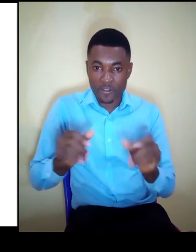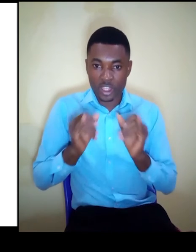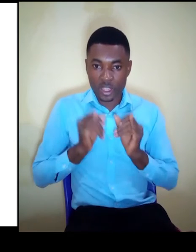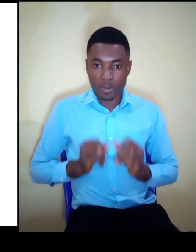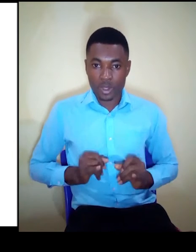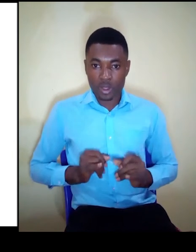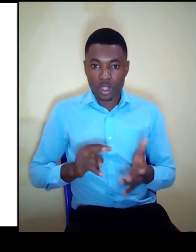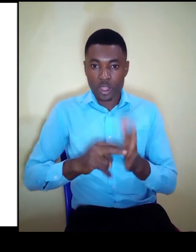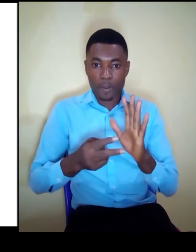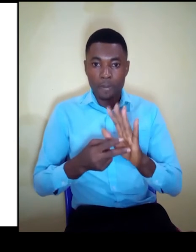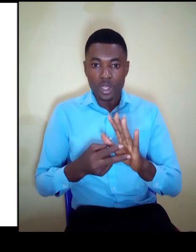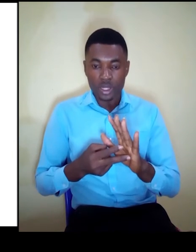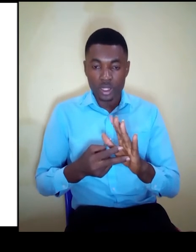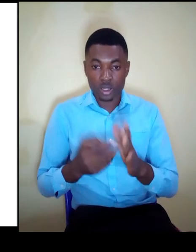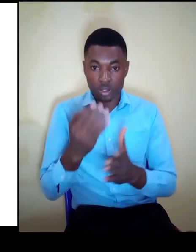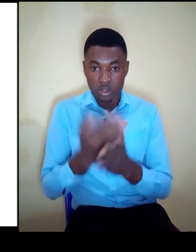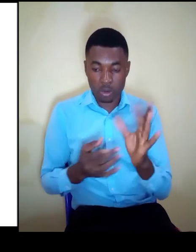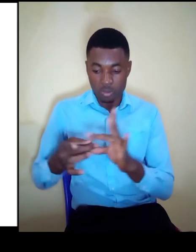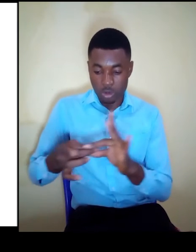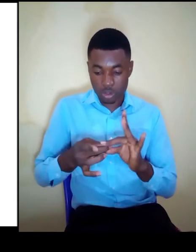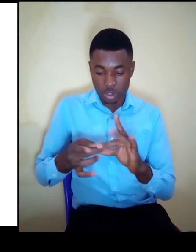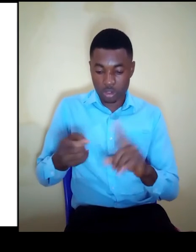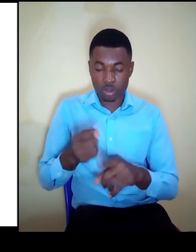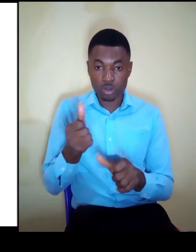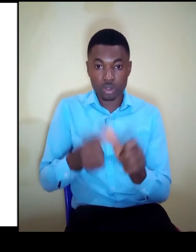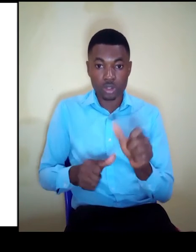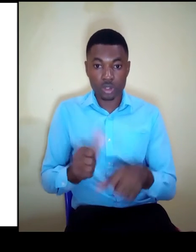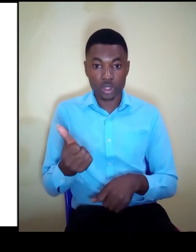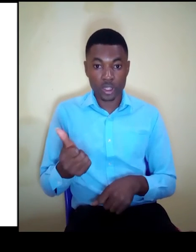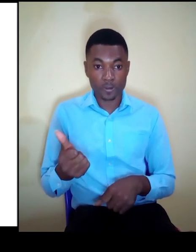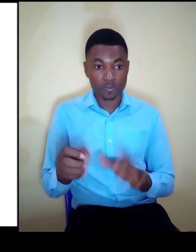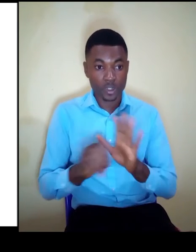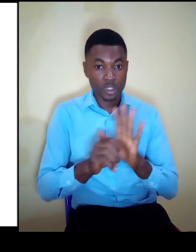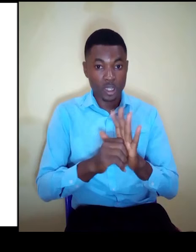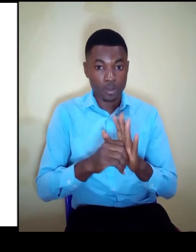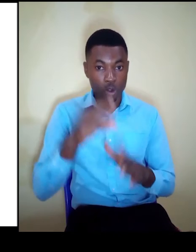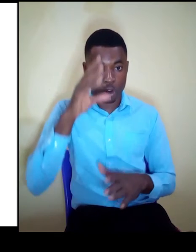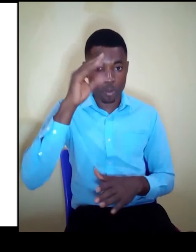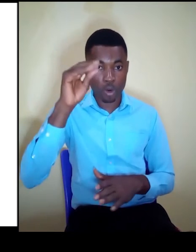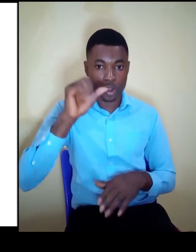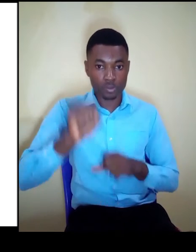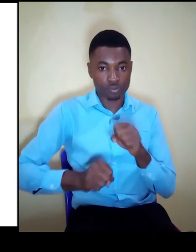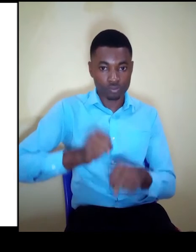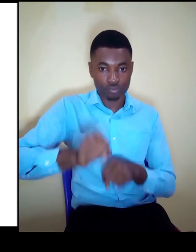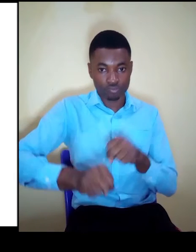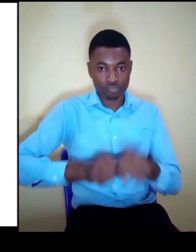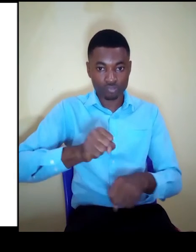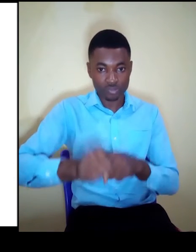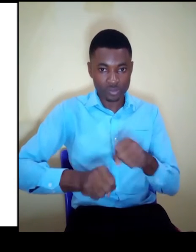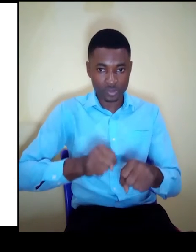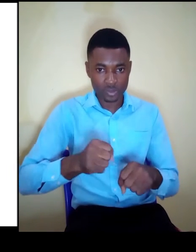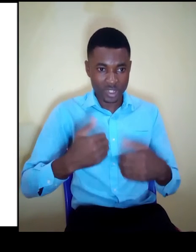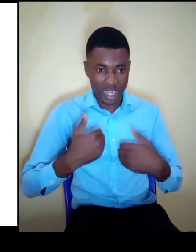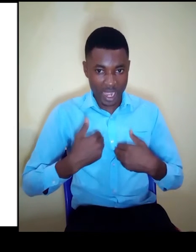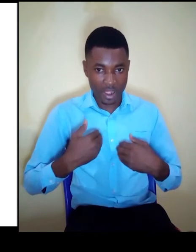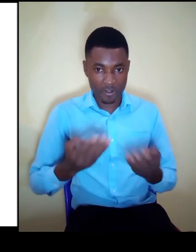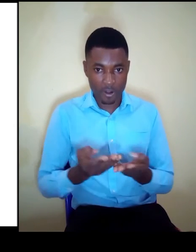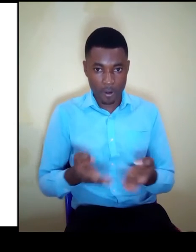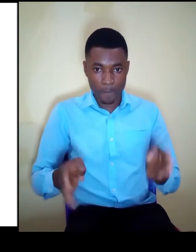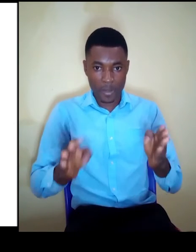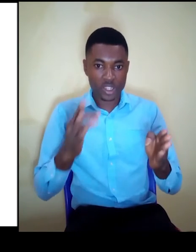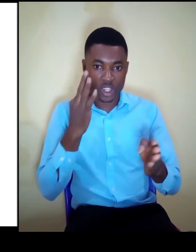other. So an example is the boy riding a bicycle and having a basket of fruits in front of him can